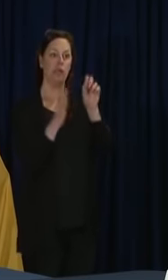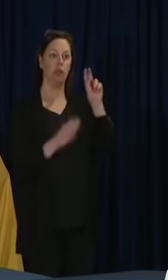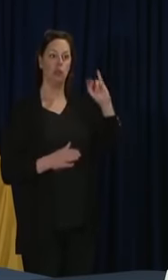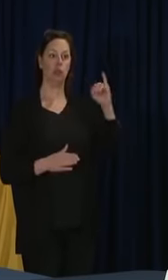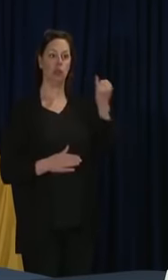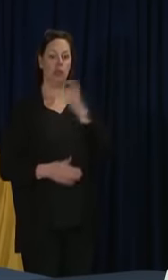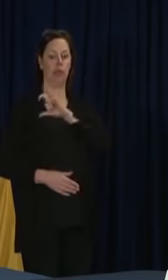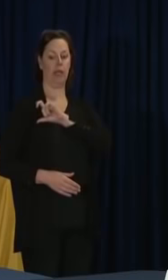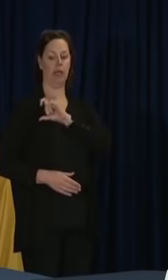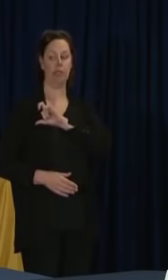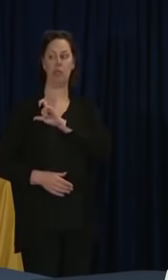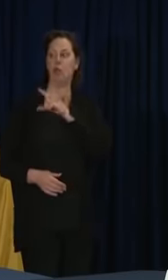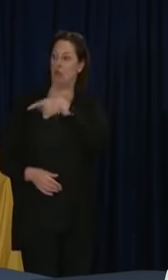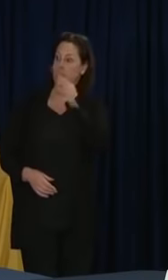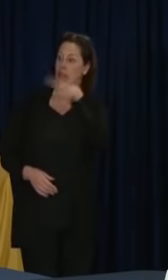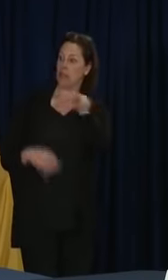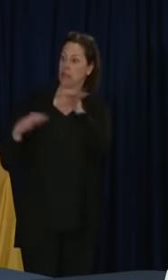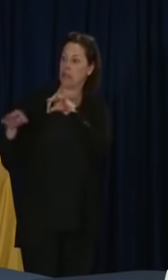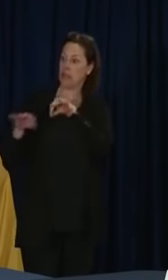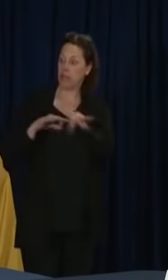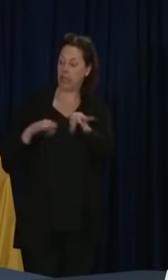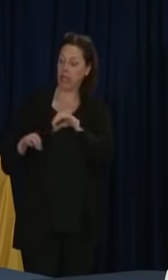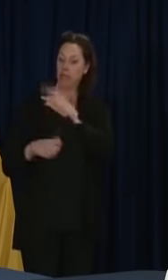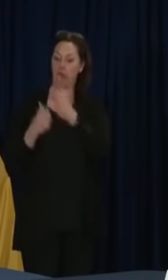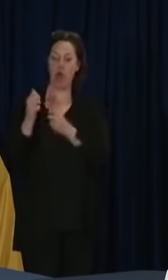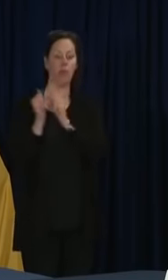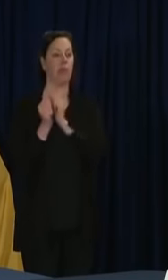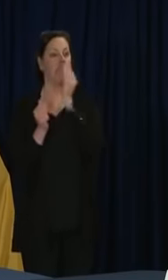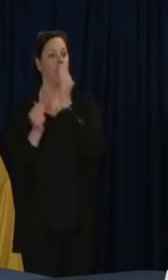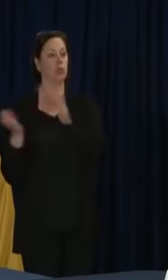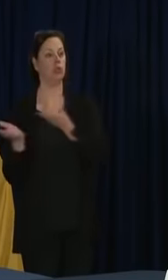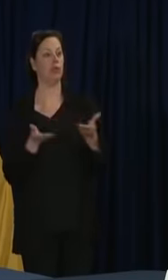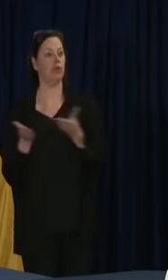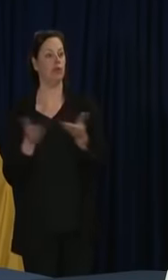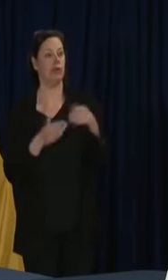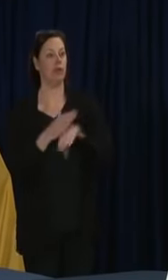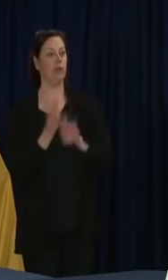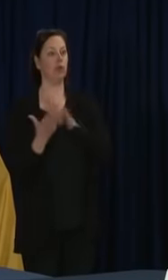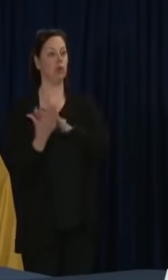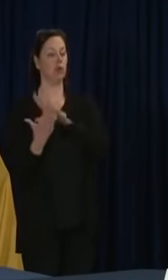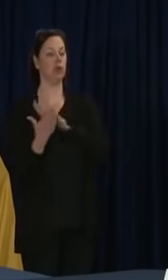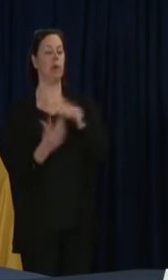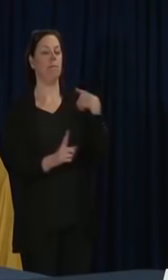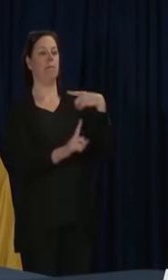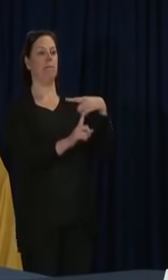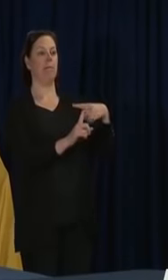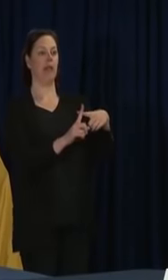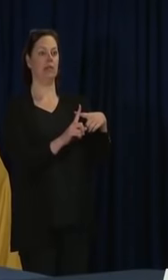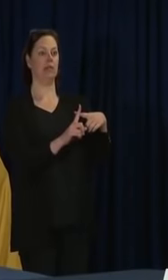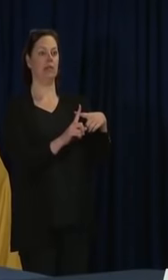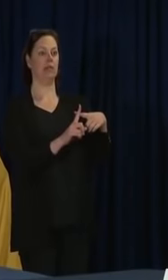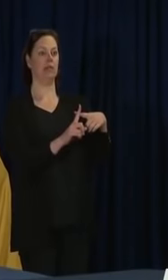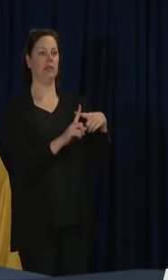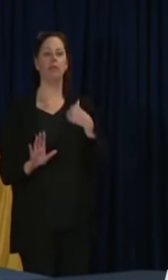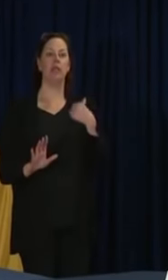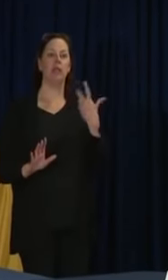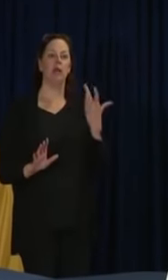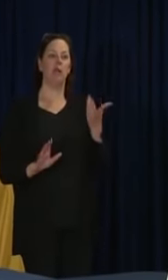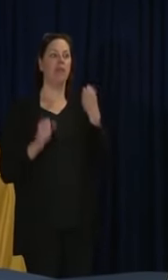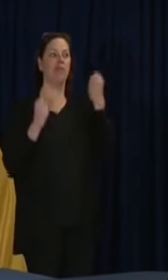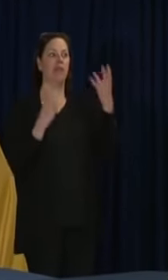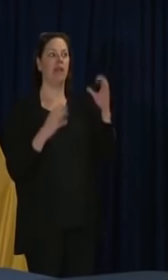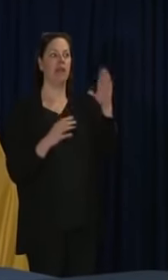security and delivery in our schools, but in specific, I mentioned this earlier, and I was very gratified, although I think it's consistent with the amount of